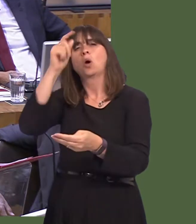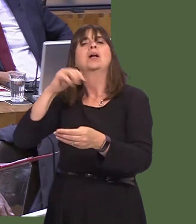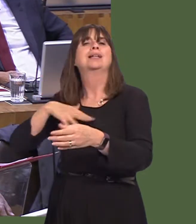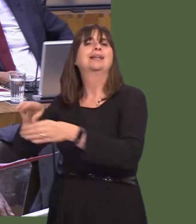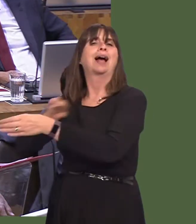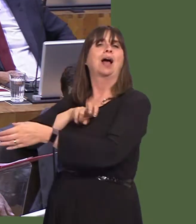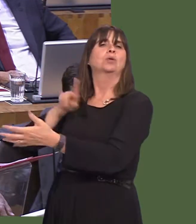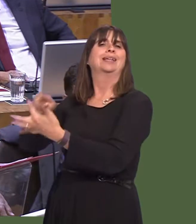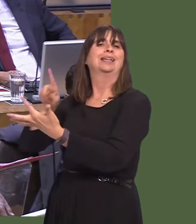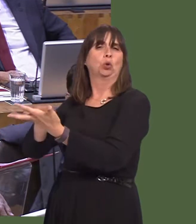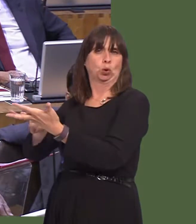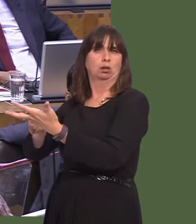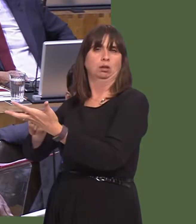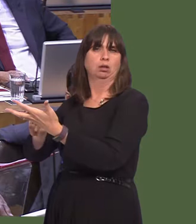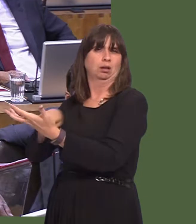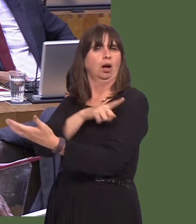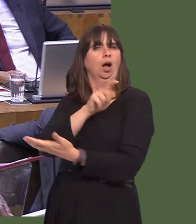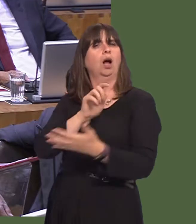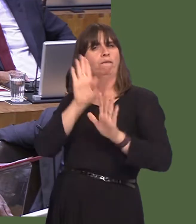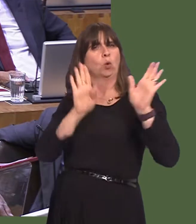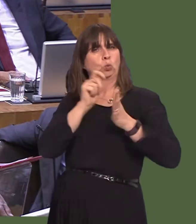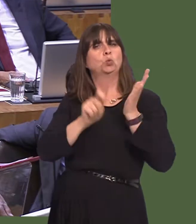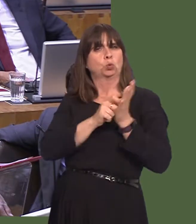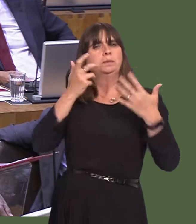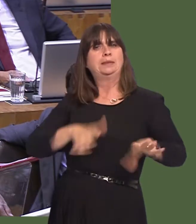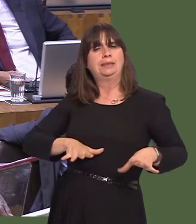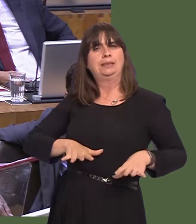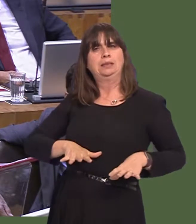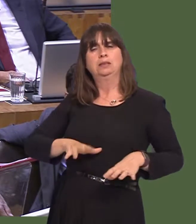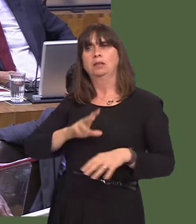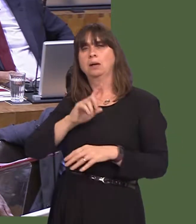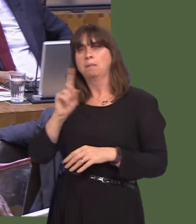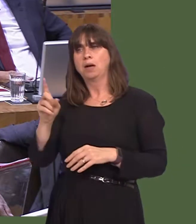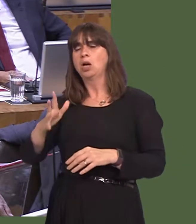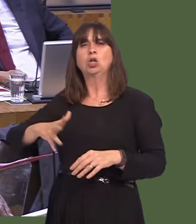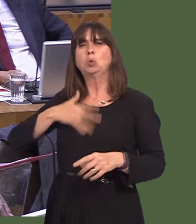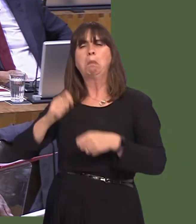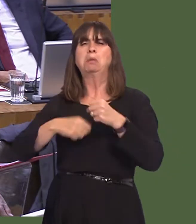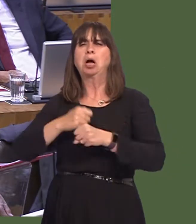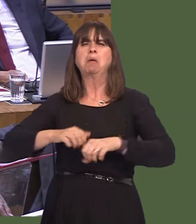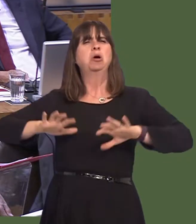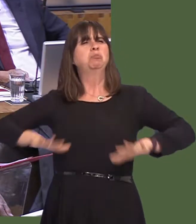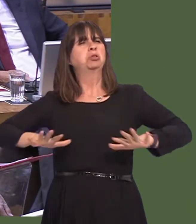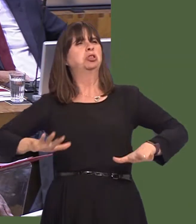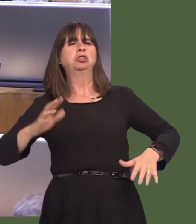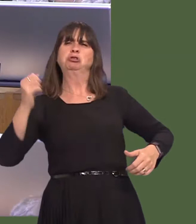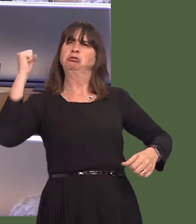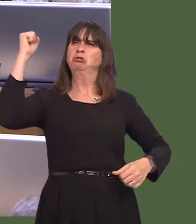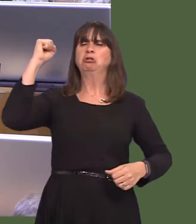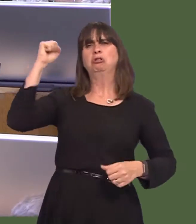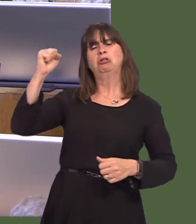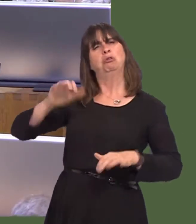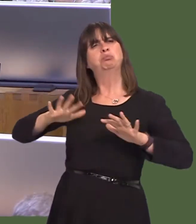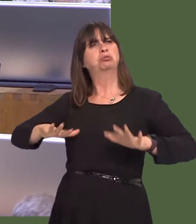not to happen. But it doesn't mean that we need to have a chaotic Brexit based on flag-waving nationalism, which is what some of the Conservative